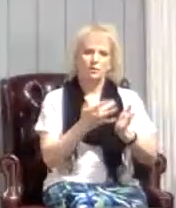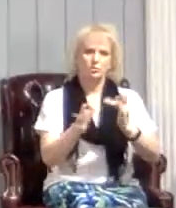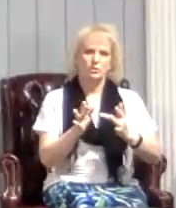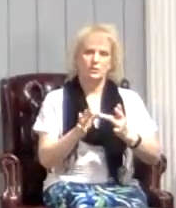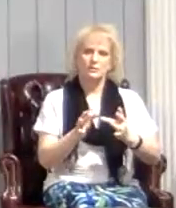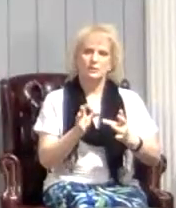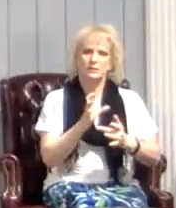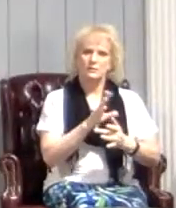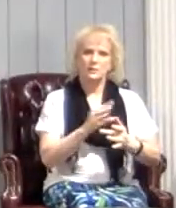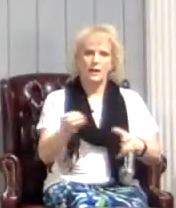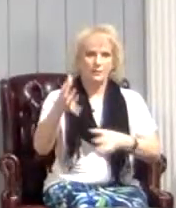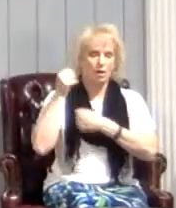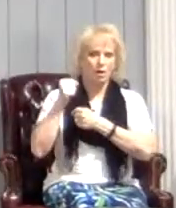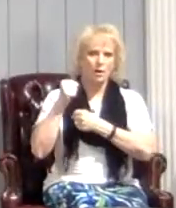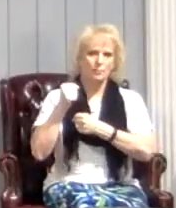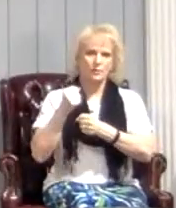Jesus